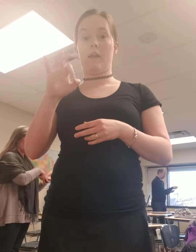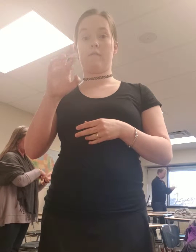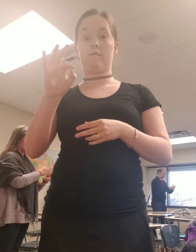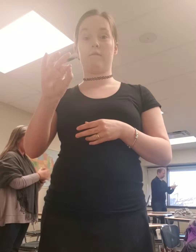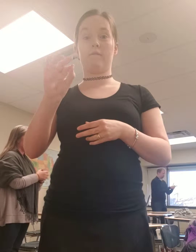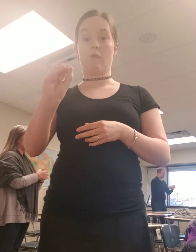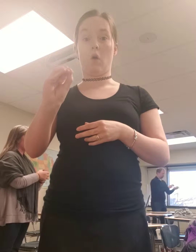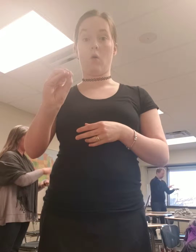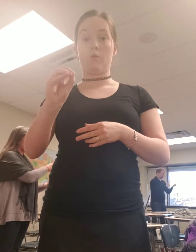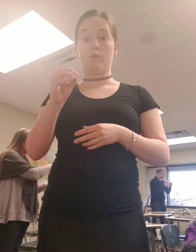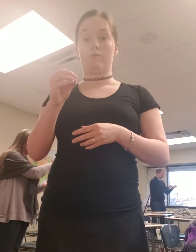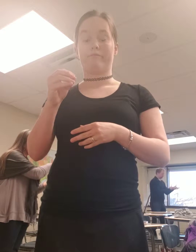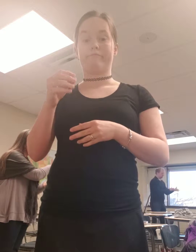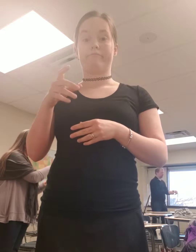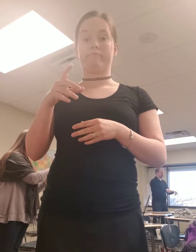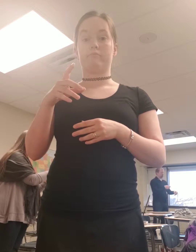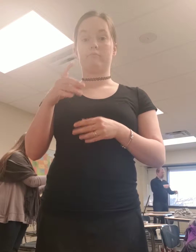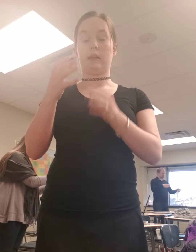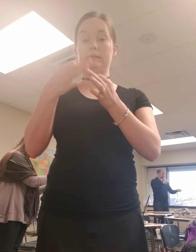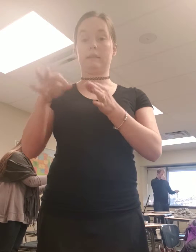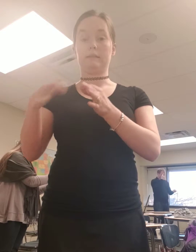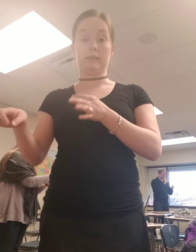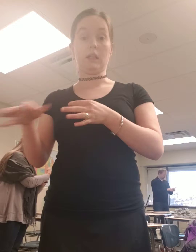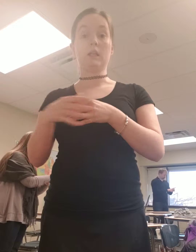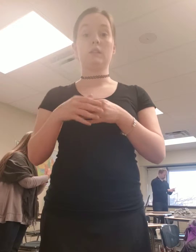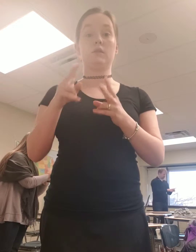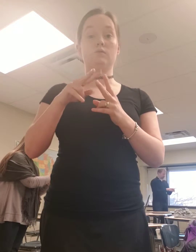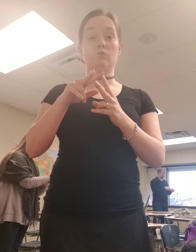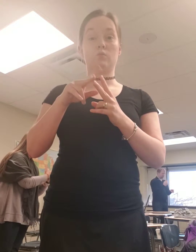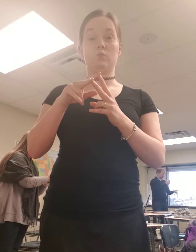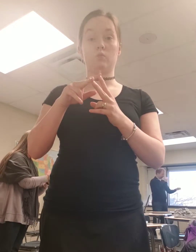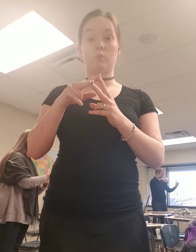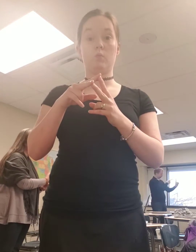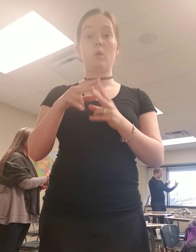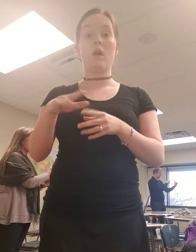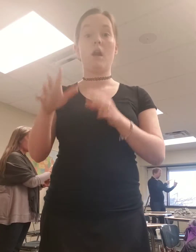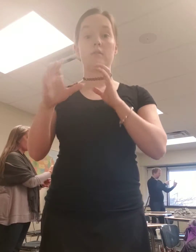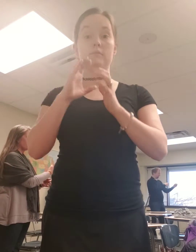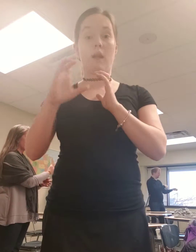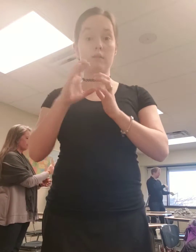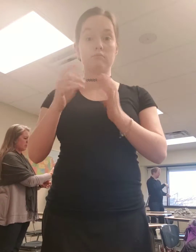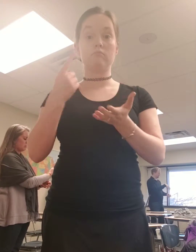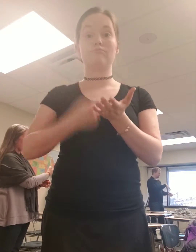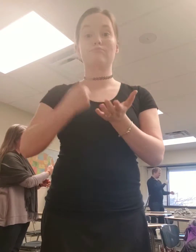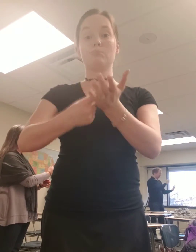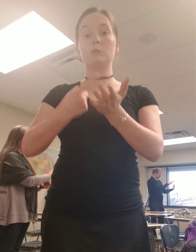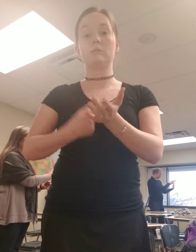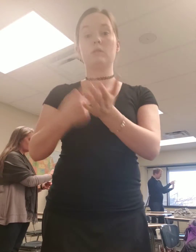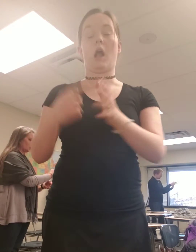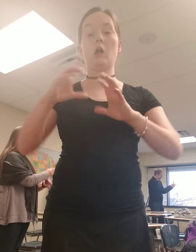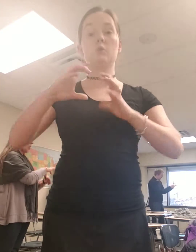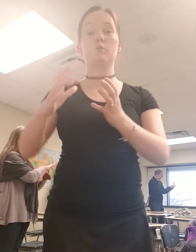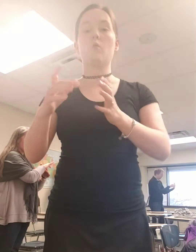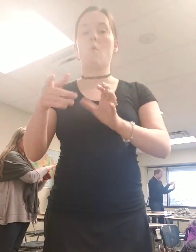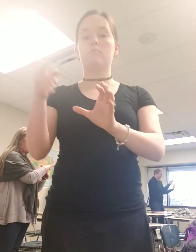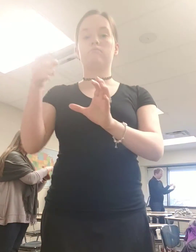think the central idea is, but also using supporting details, okay? Details from the text to support